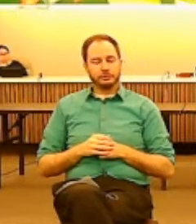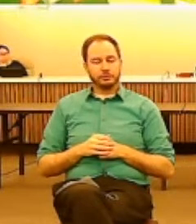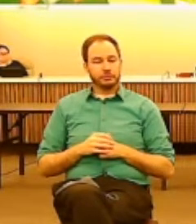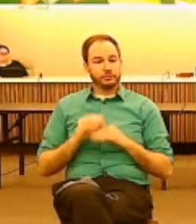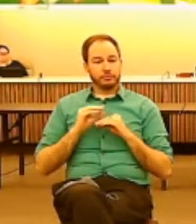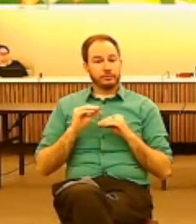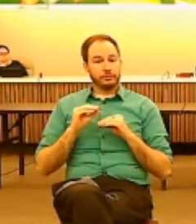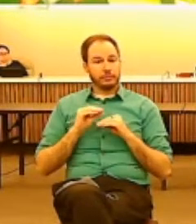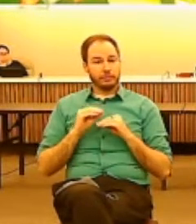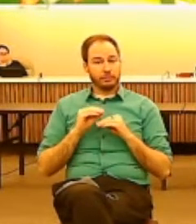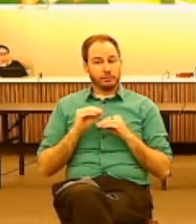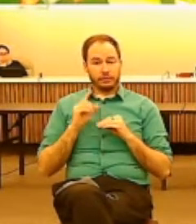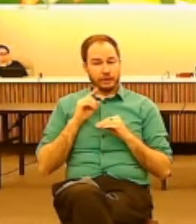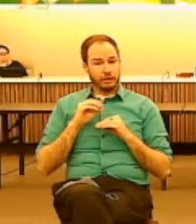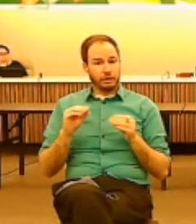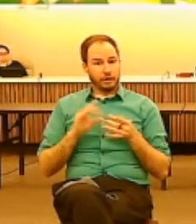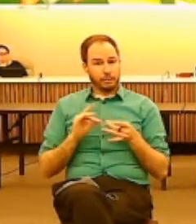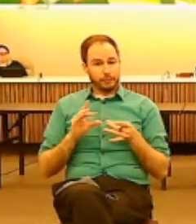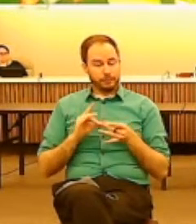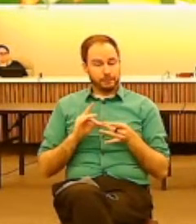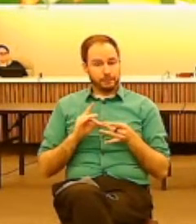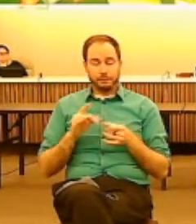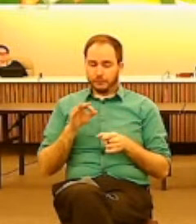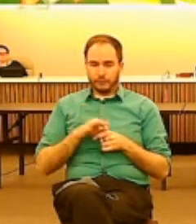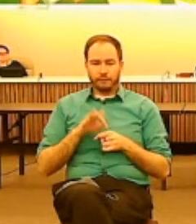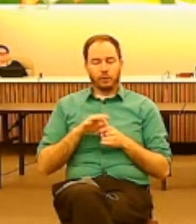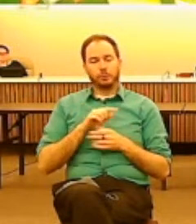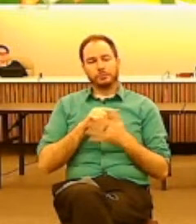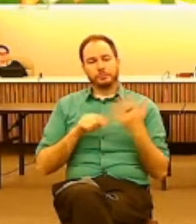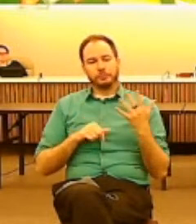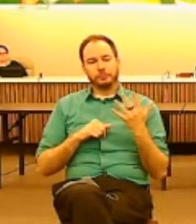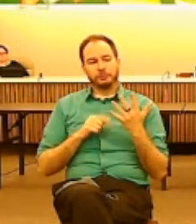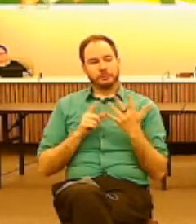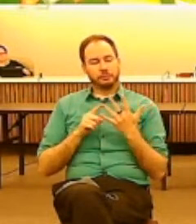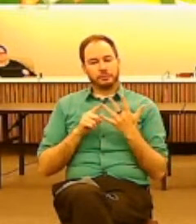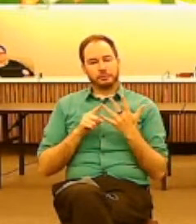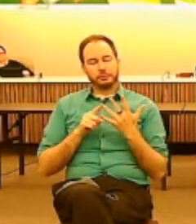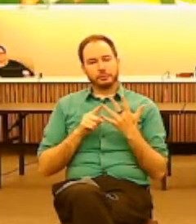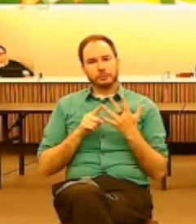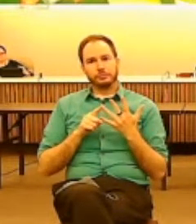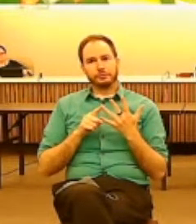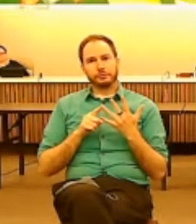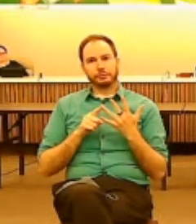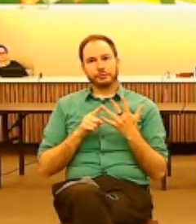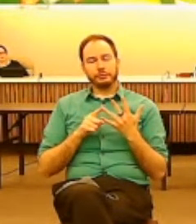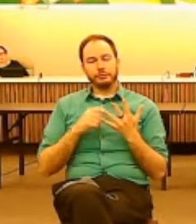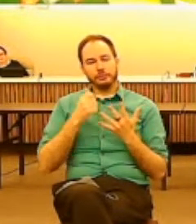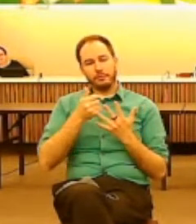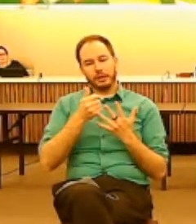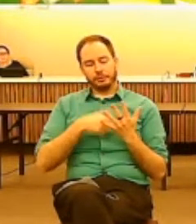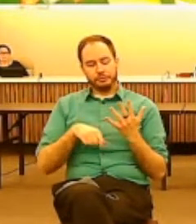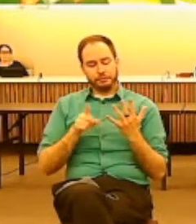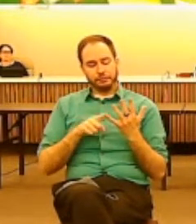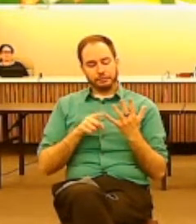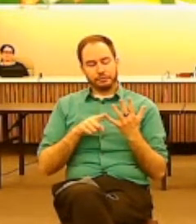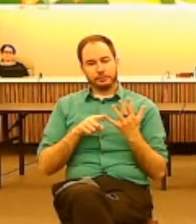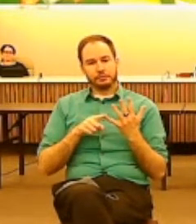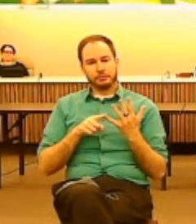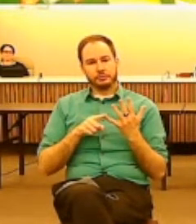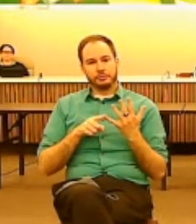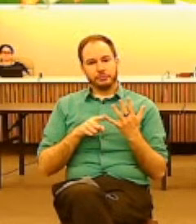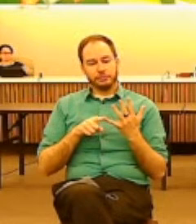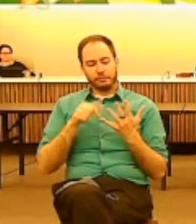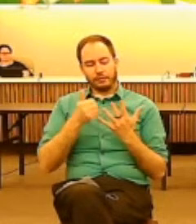Any further comments? Hearing none, please call the roll. Councilmember Safranek? Aye.